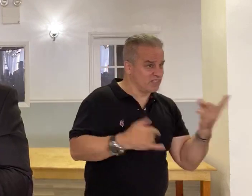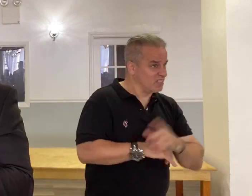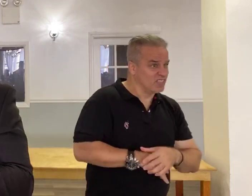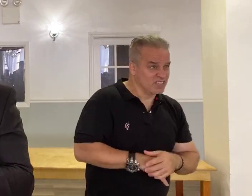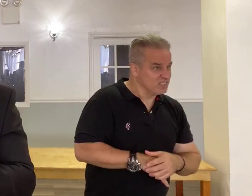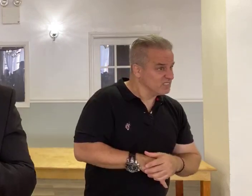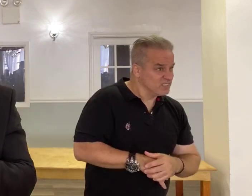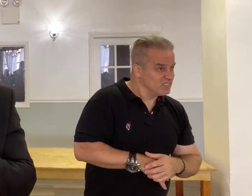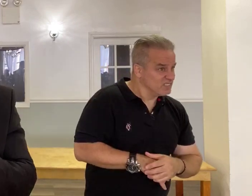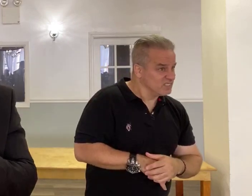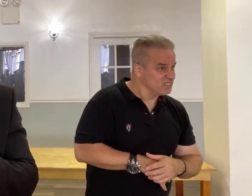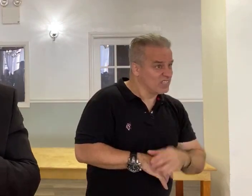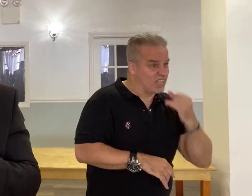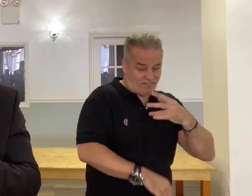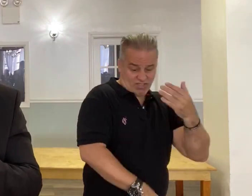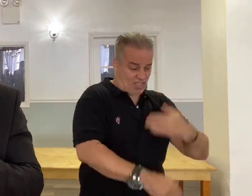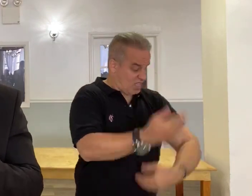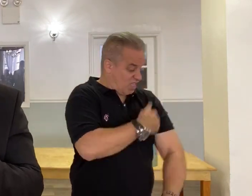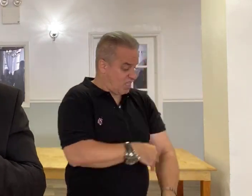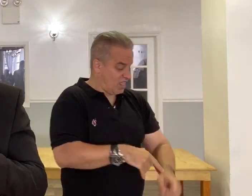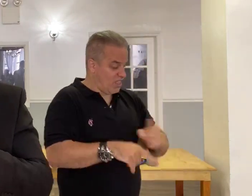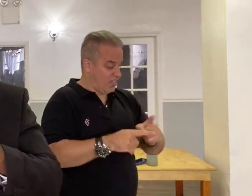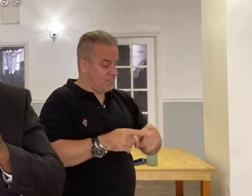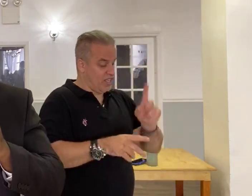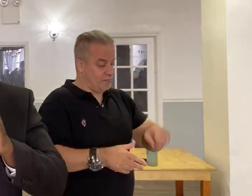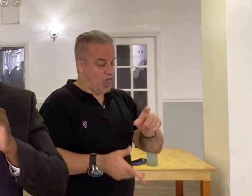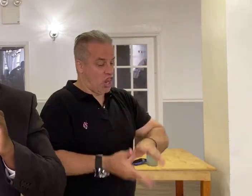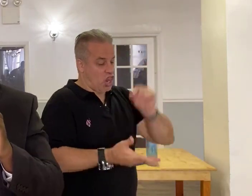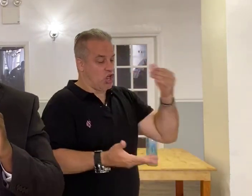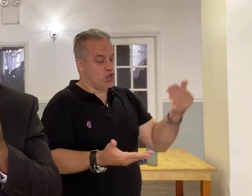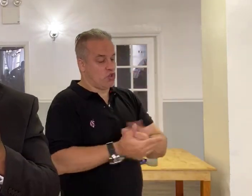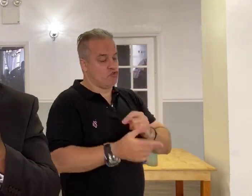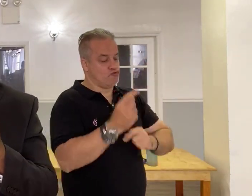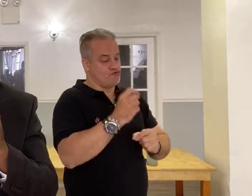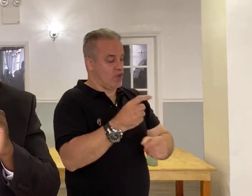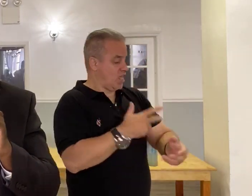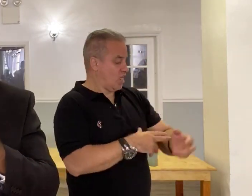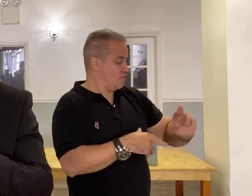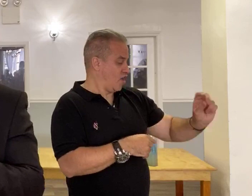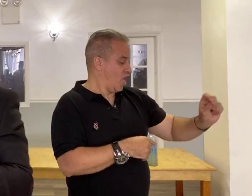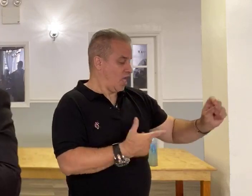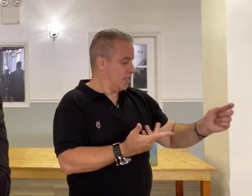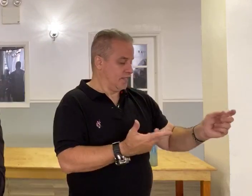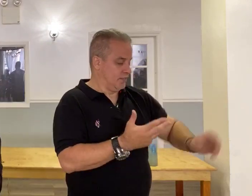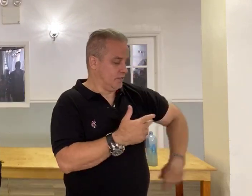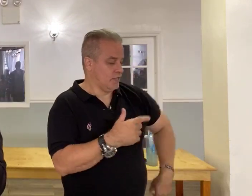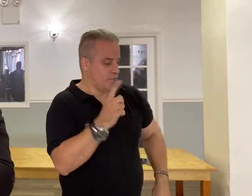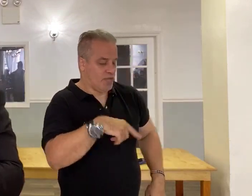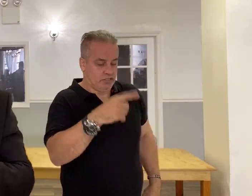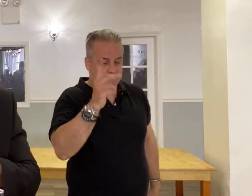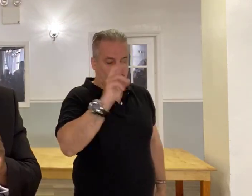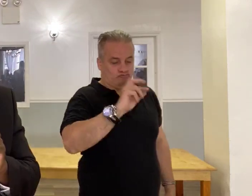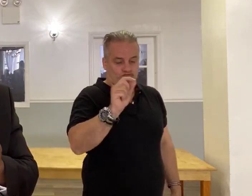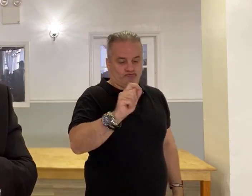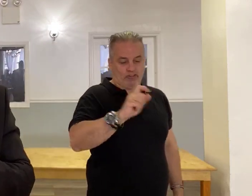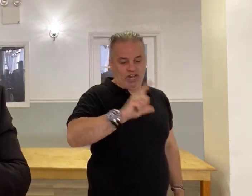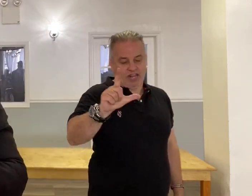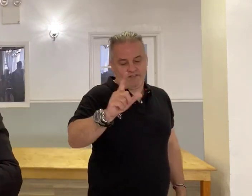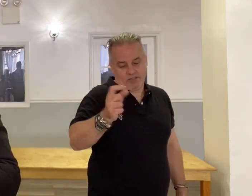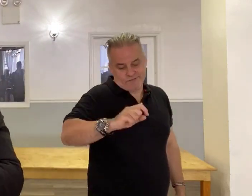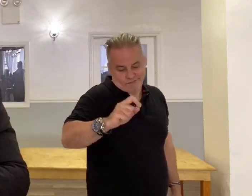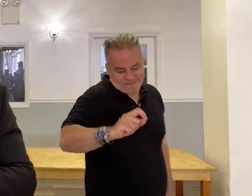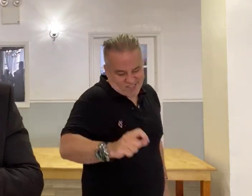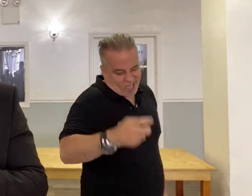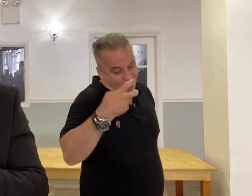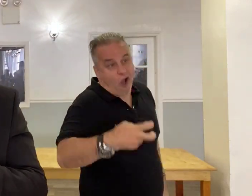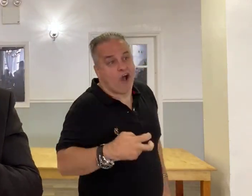right-handed. Right? I tried that. I tried brushing my teeth with my left. I can't do it. Not that good. I